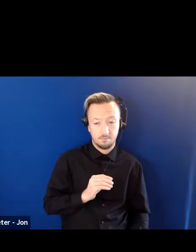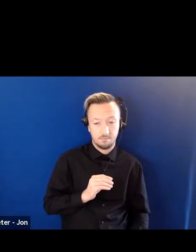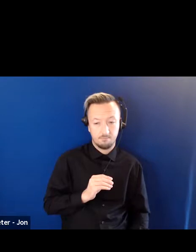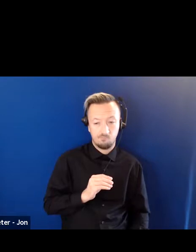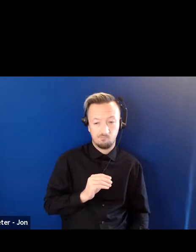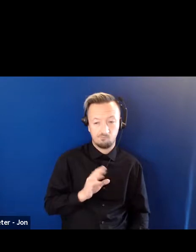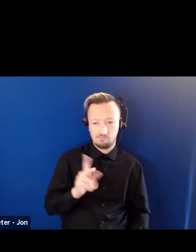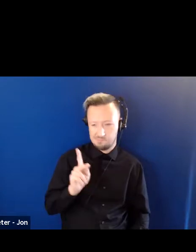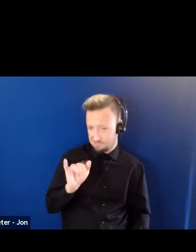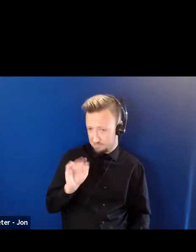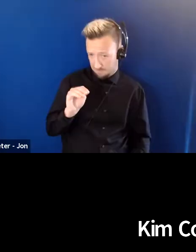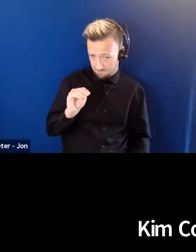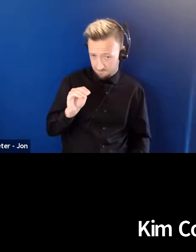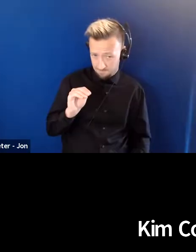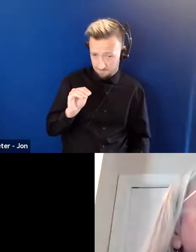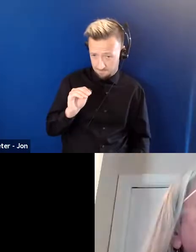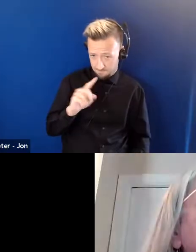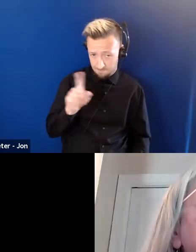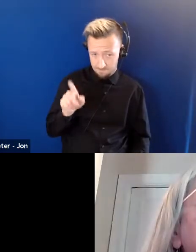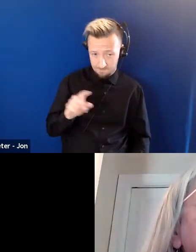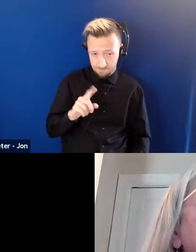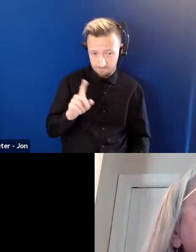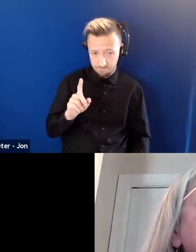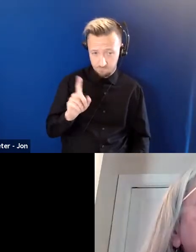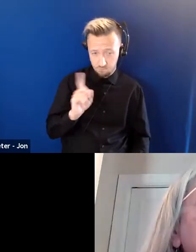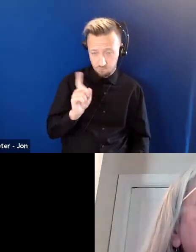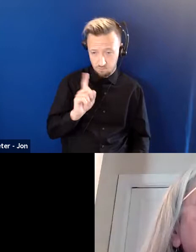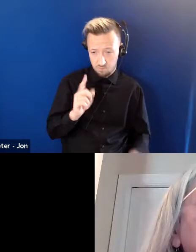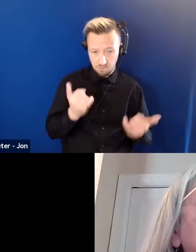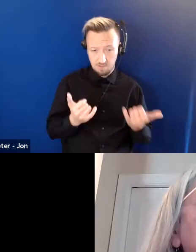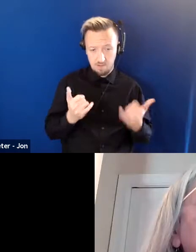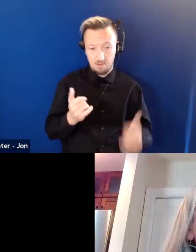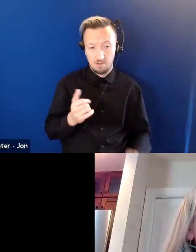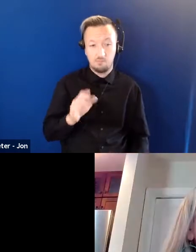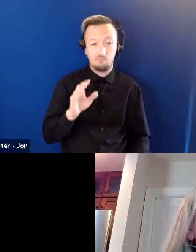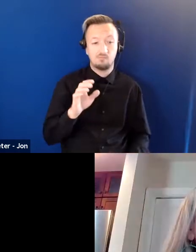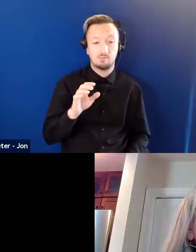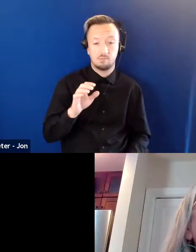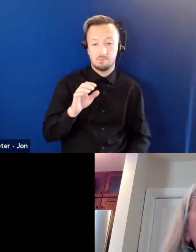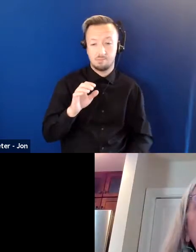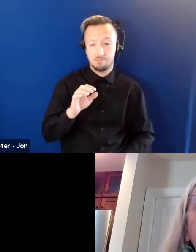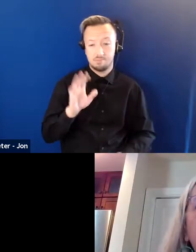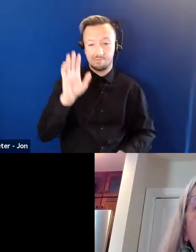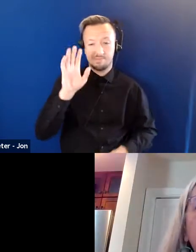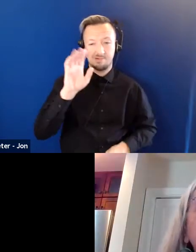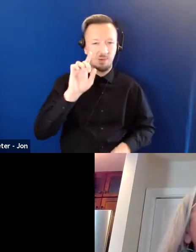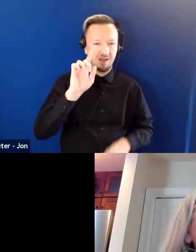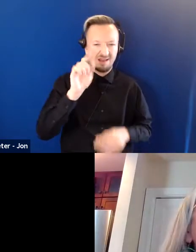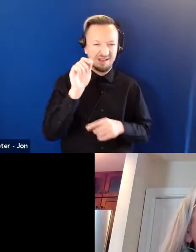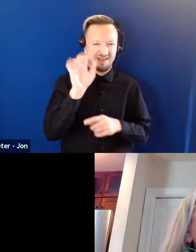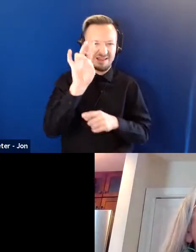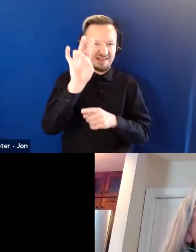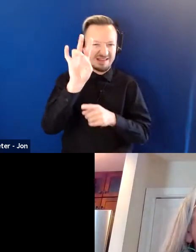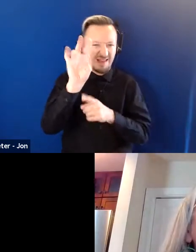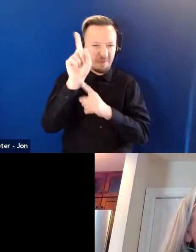Kim, let me see where we are. Yeah, I know we only have like